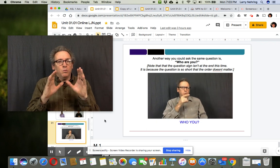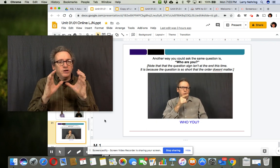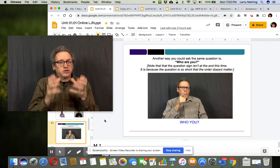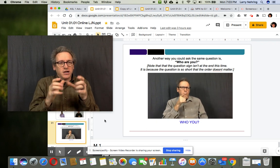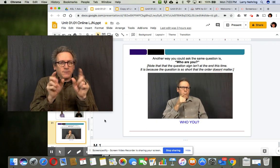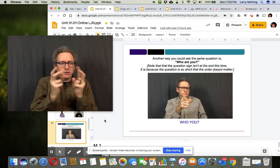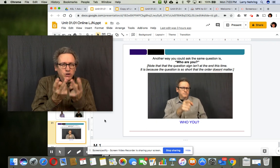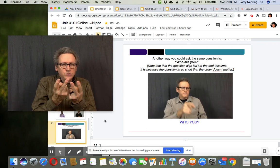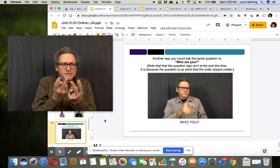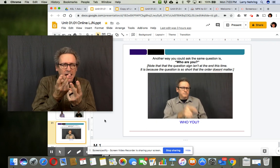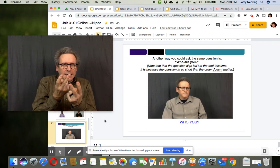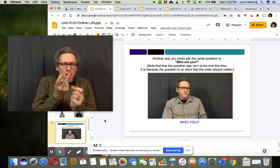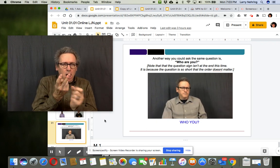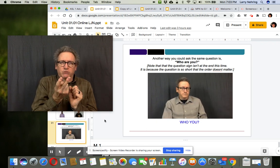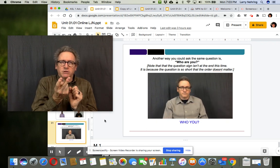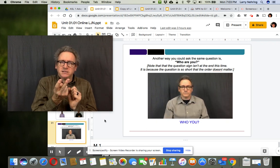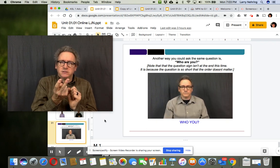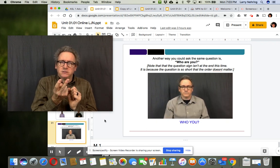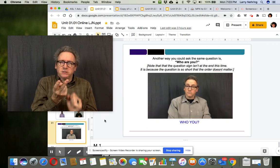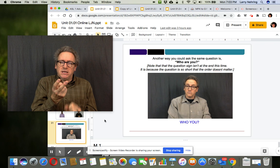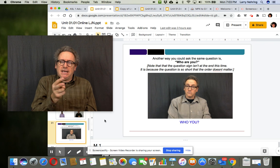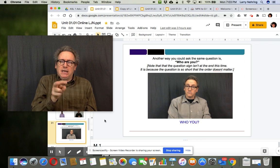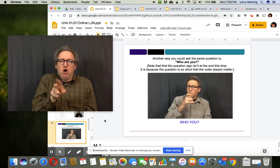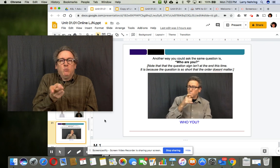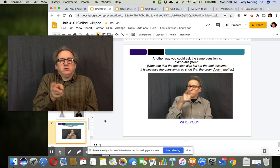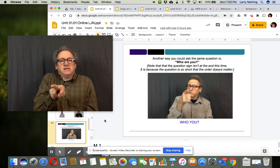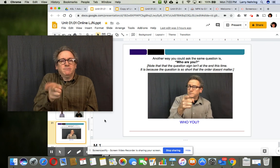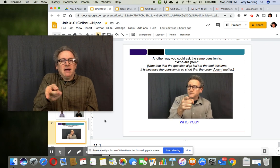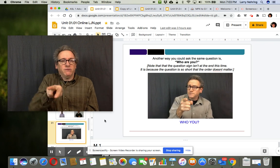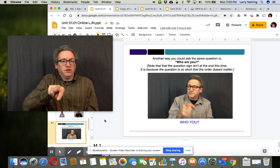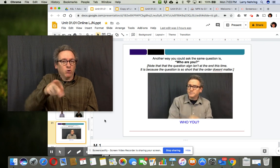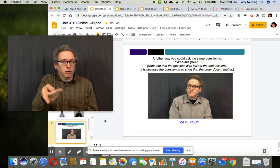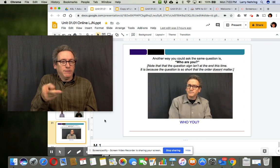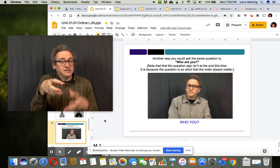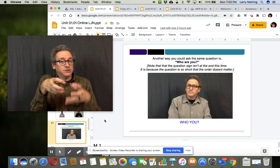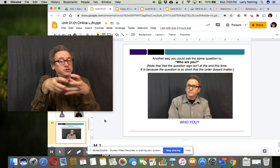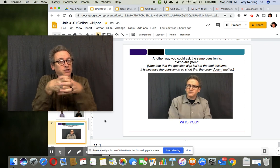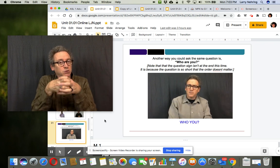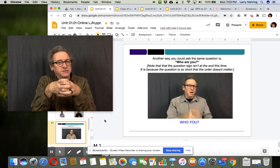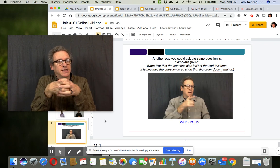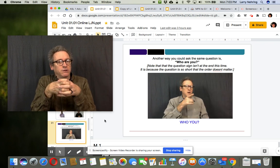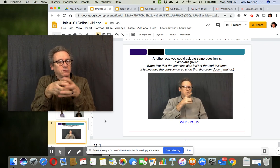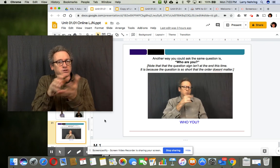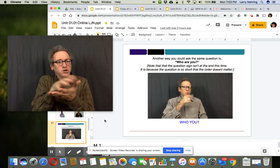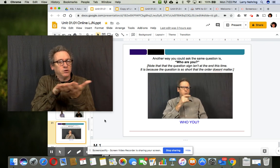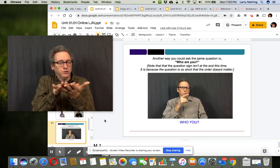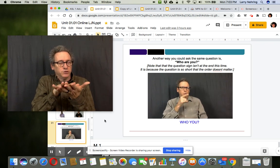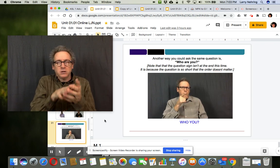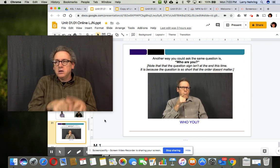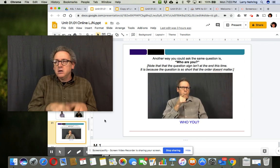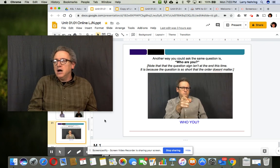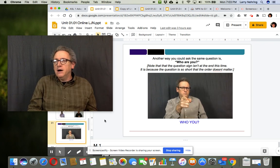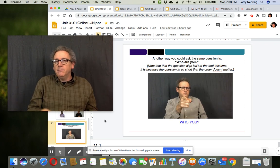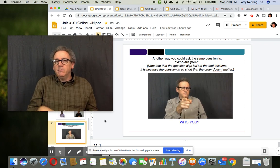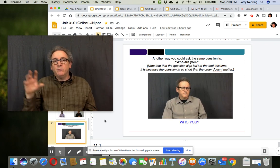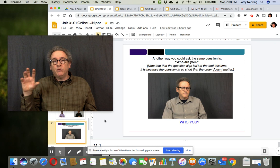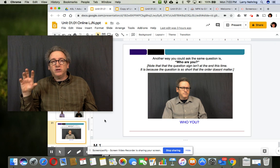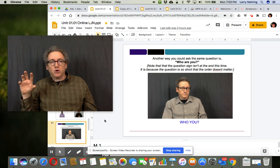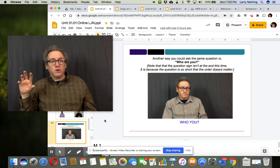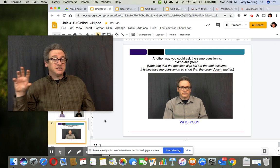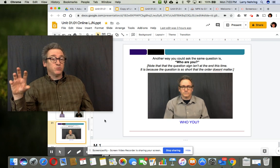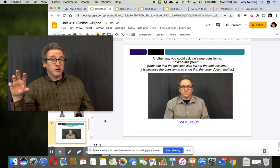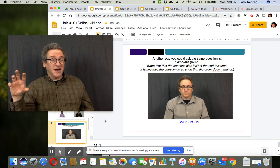When you're talking about 2 sign utterances, it almost doesn't matter the order because they're so close together, there's no confusion. We